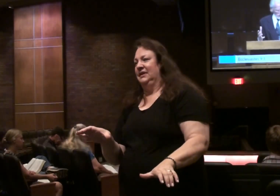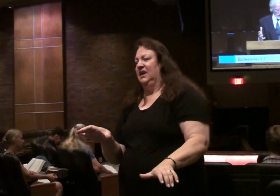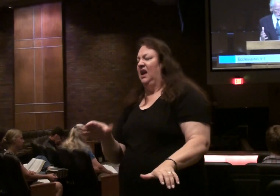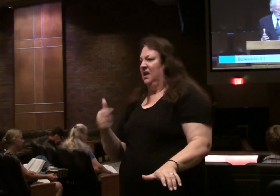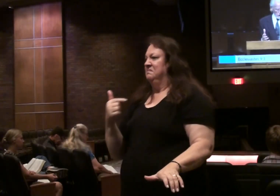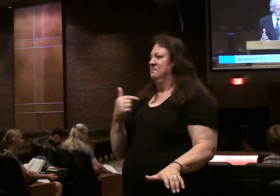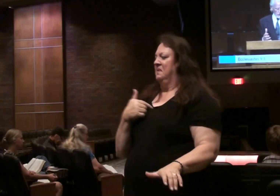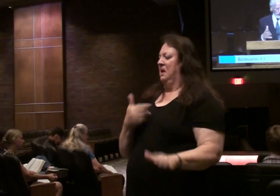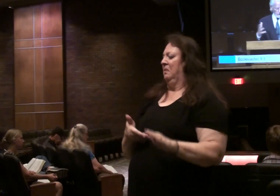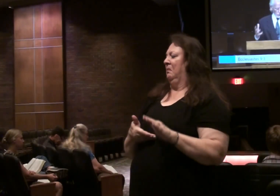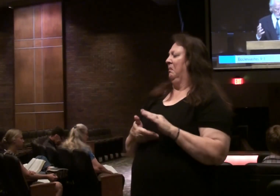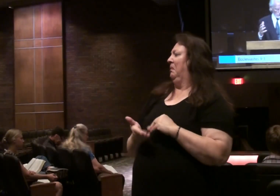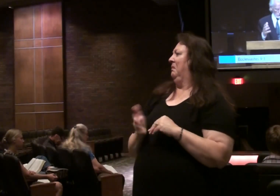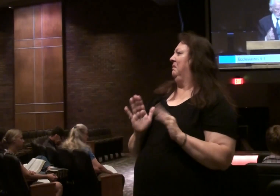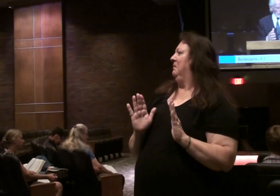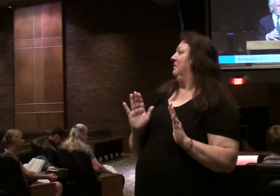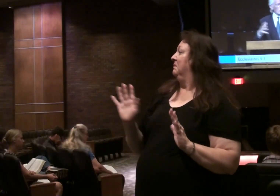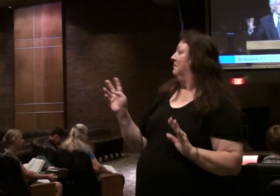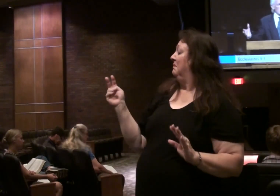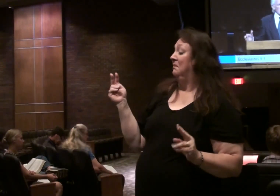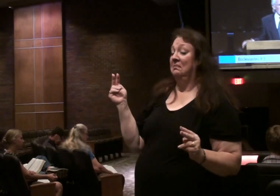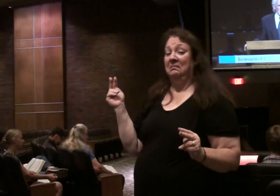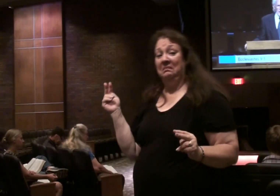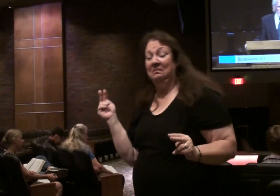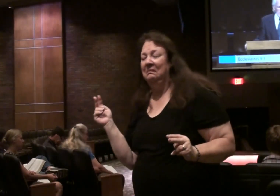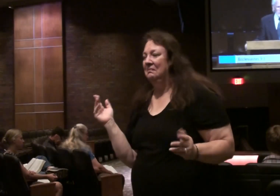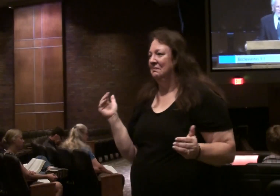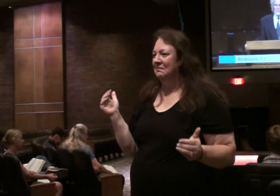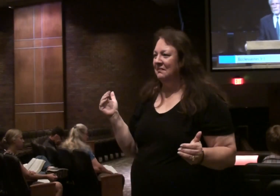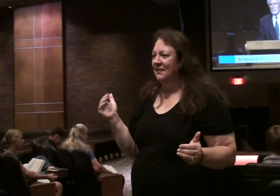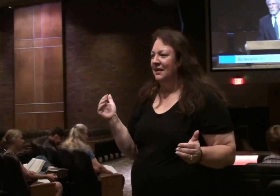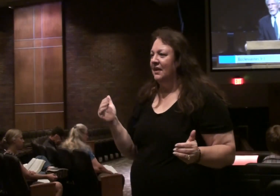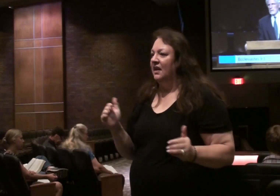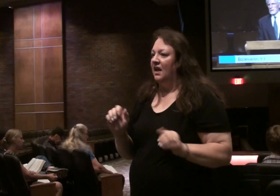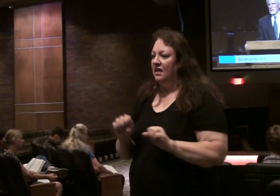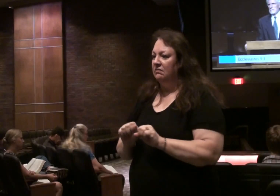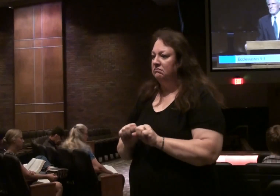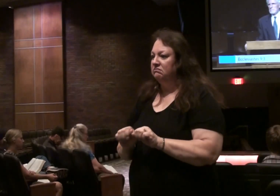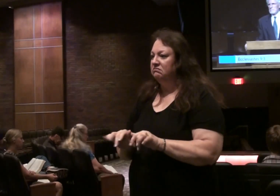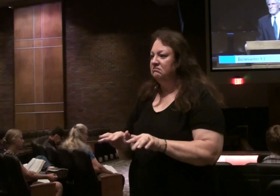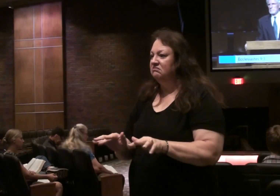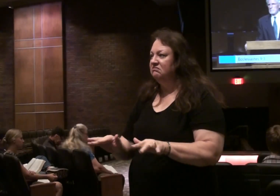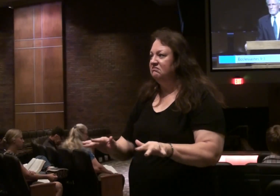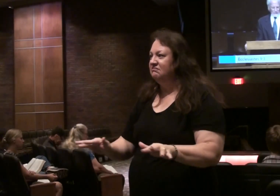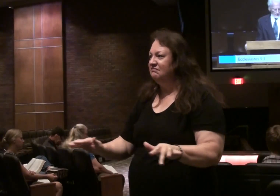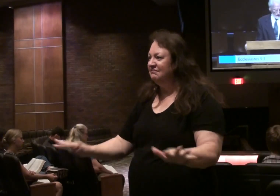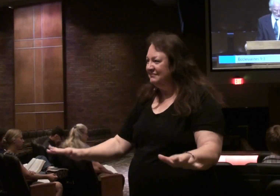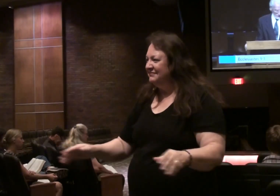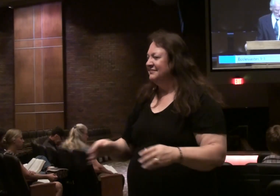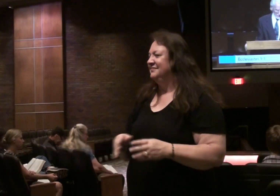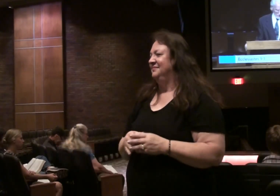they think they can get away with evil and there's no consequences, then the evil spreads.